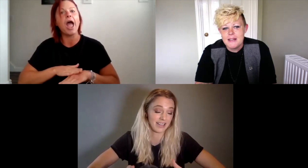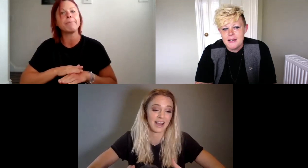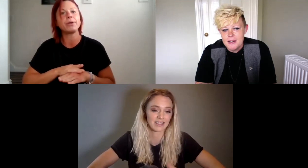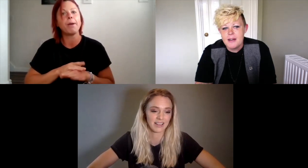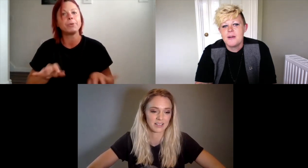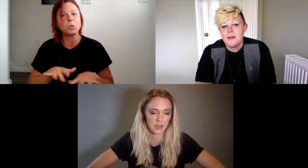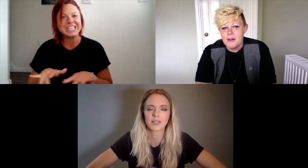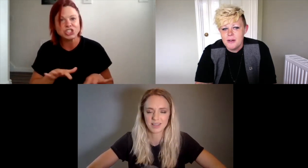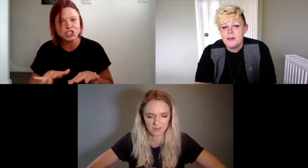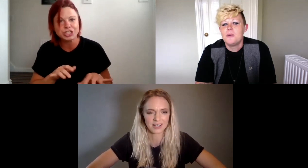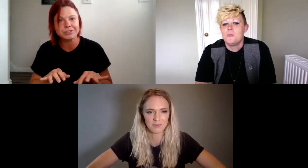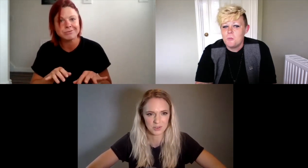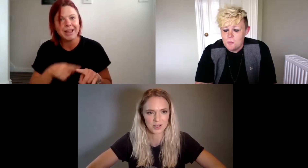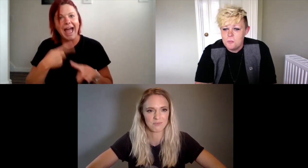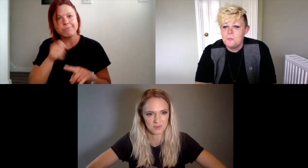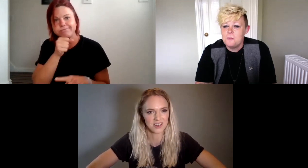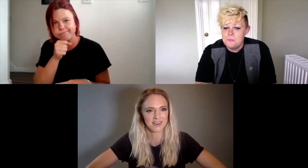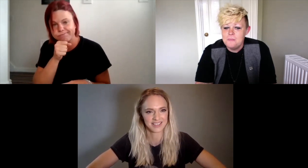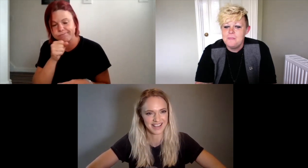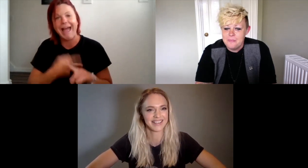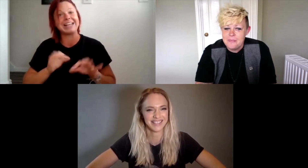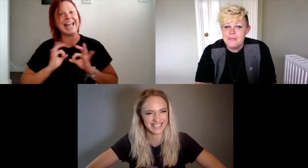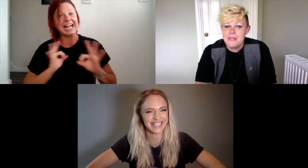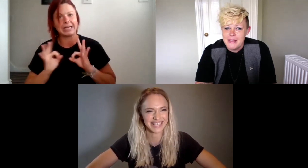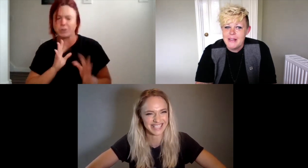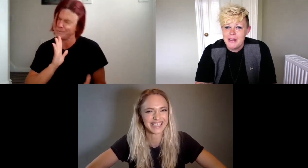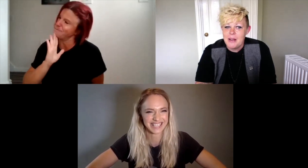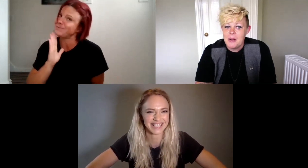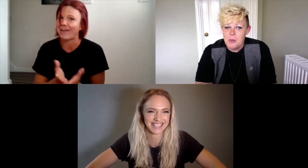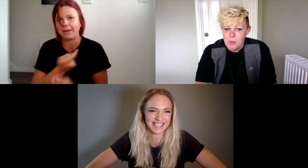and actor, so it's definitely my dream realised, yeah.